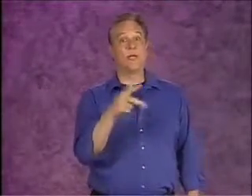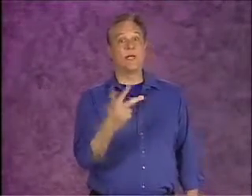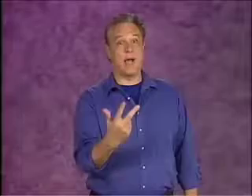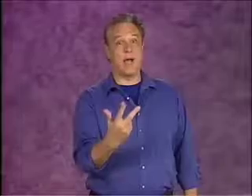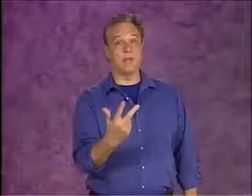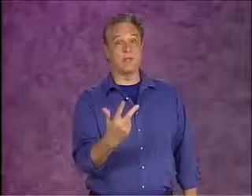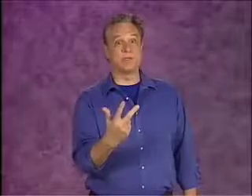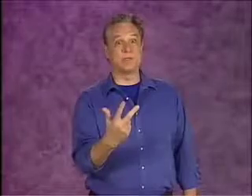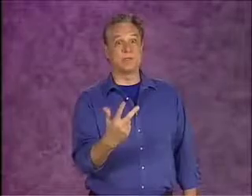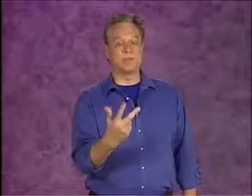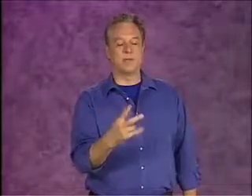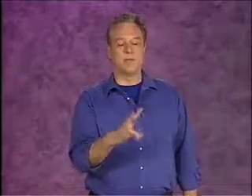$3,